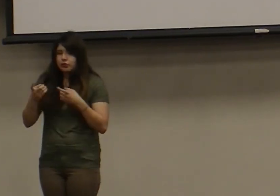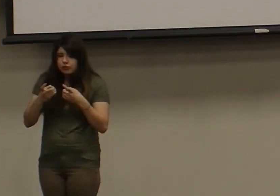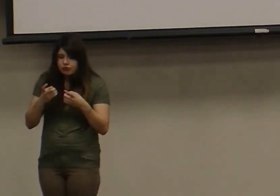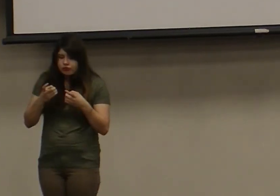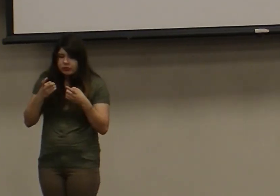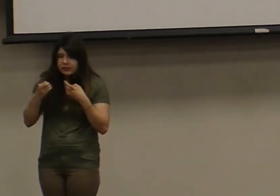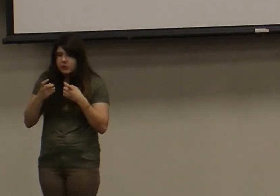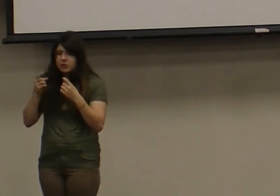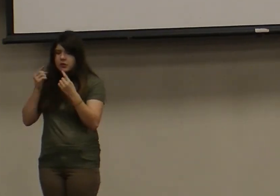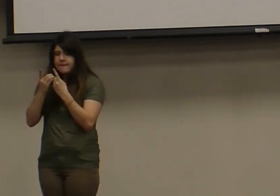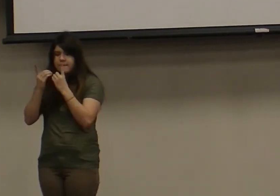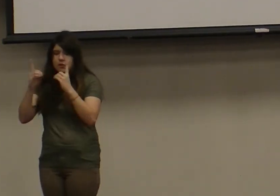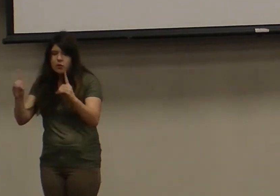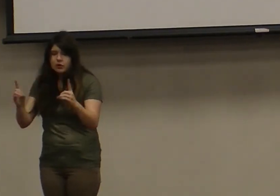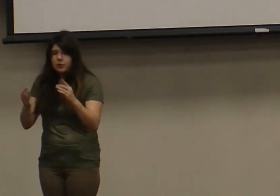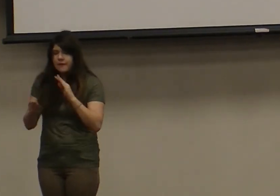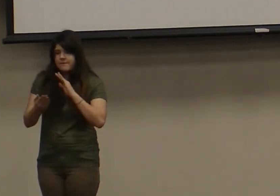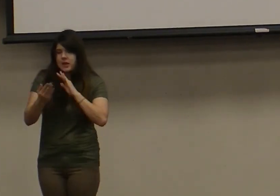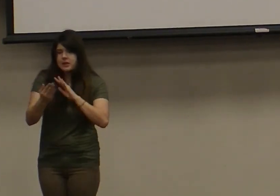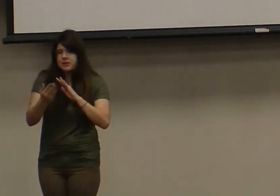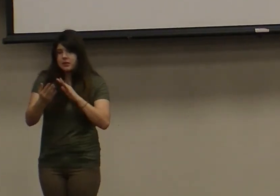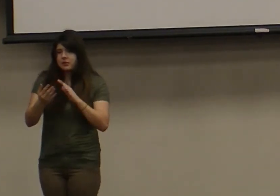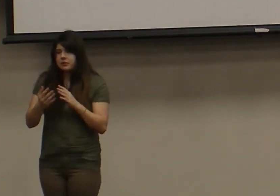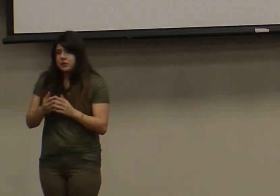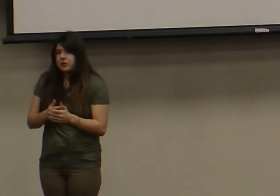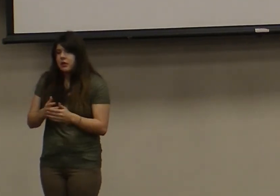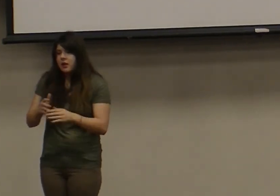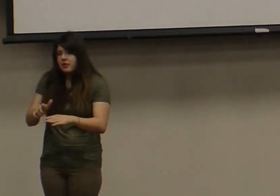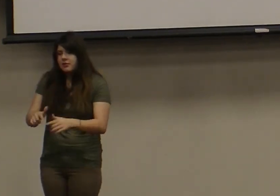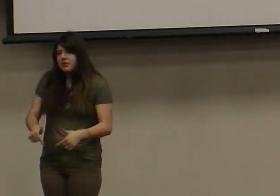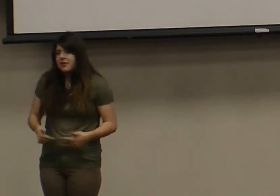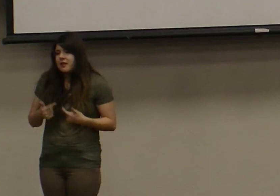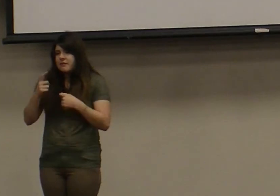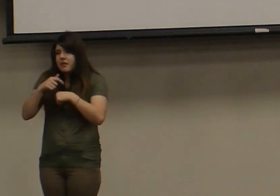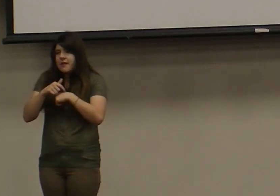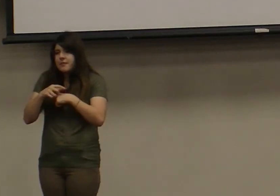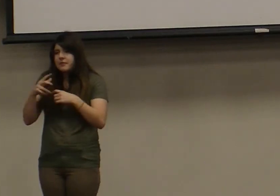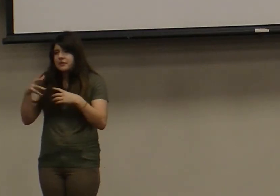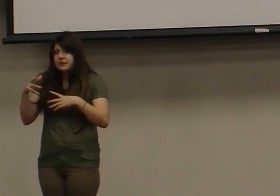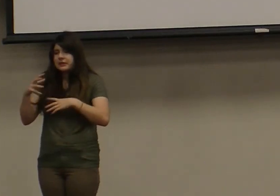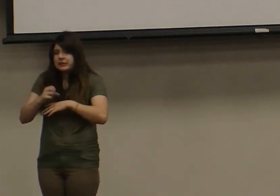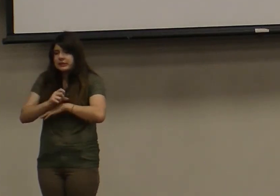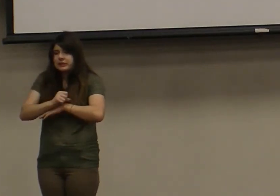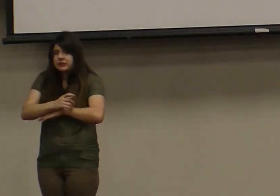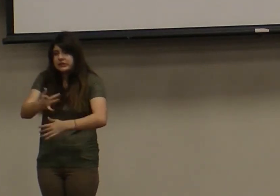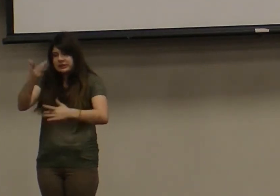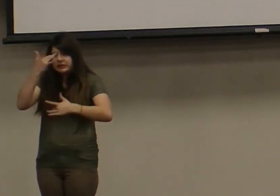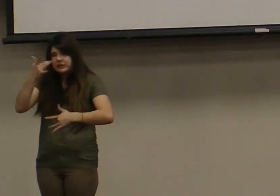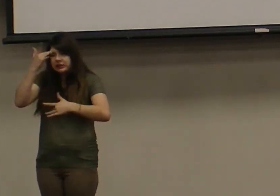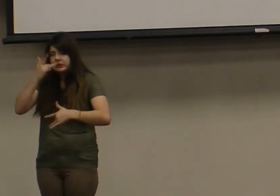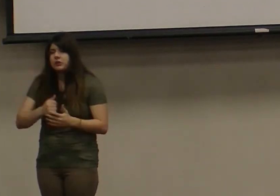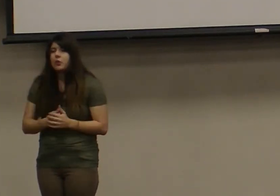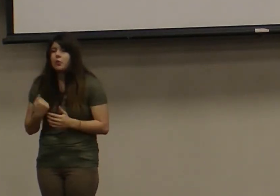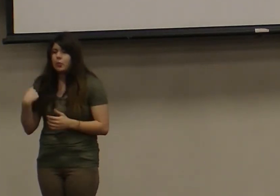are facing prospects of long-term disease and illness. We run to the